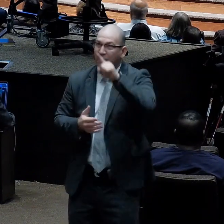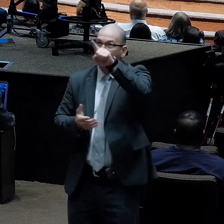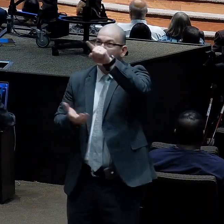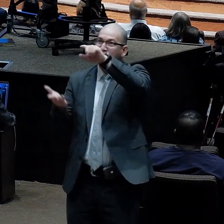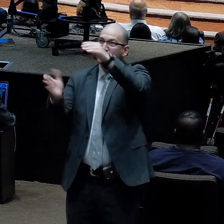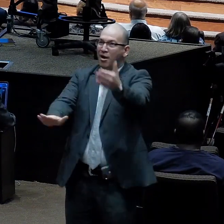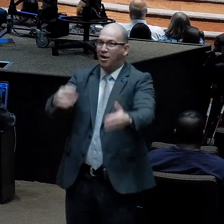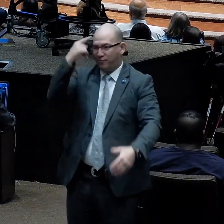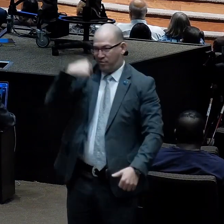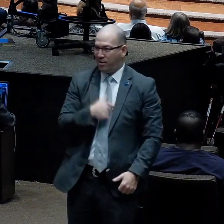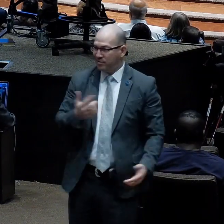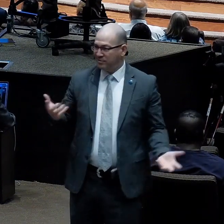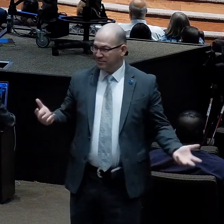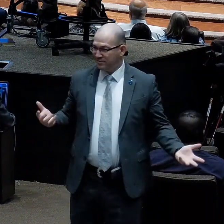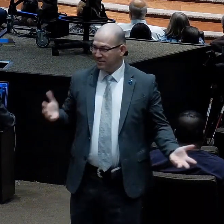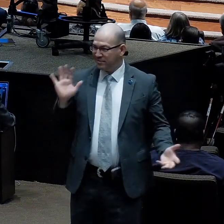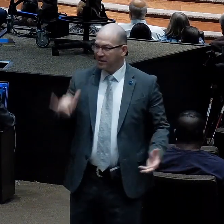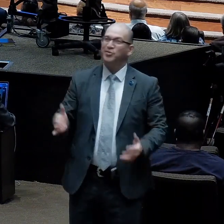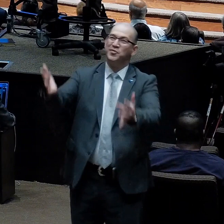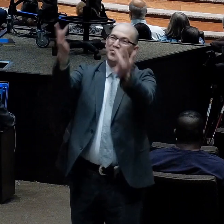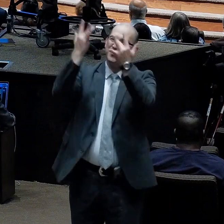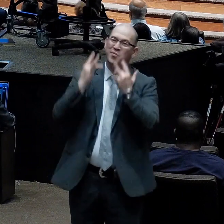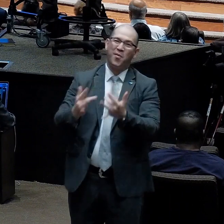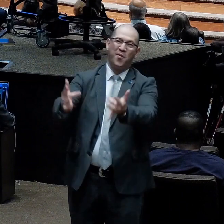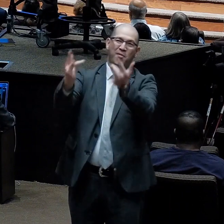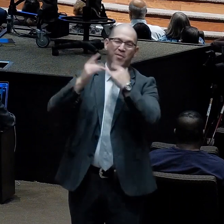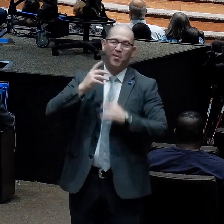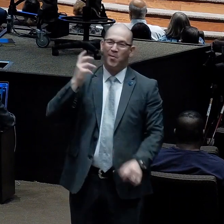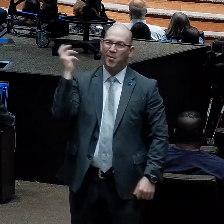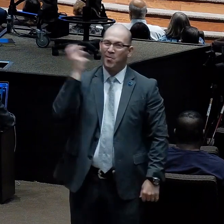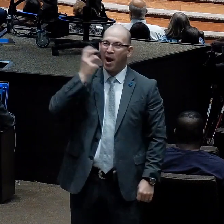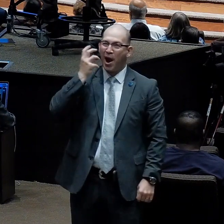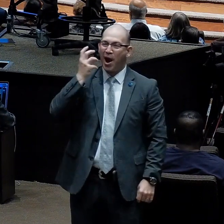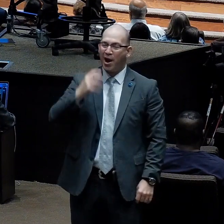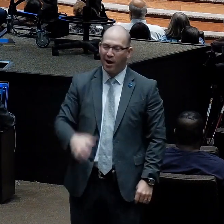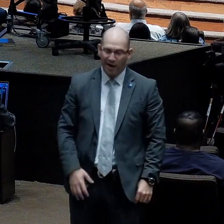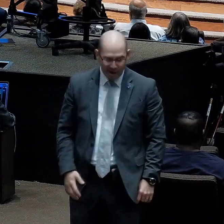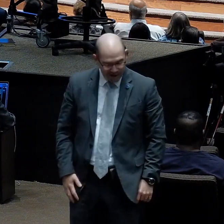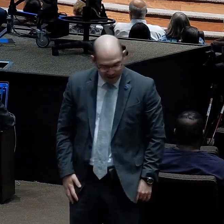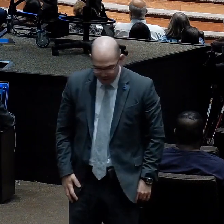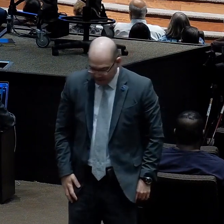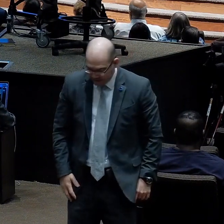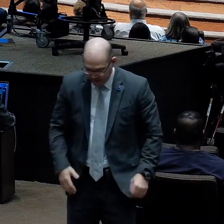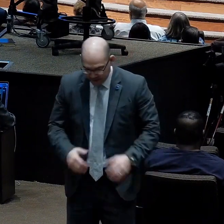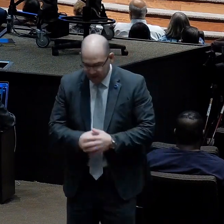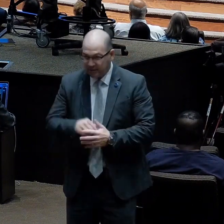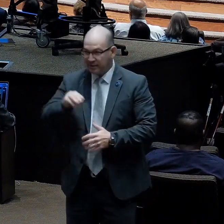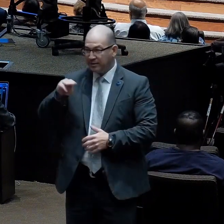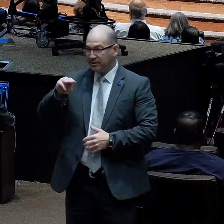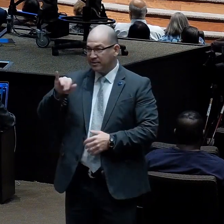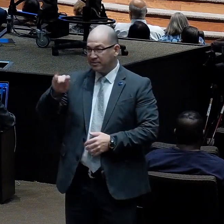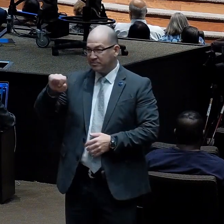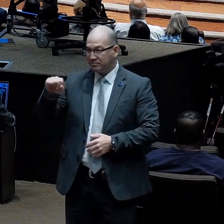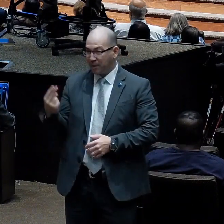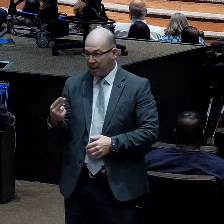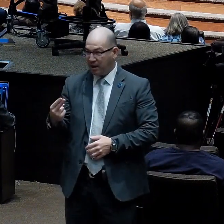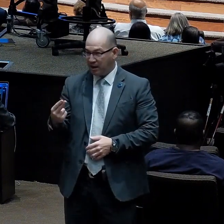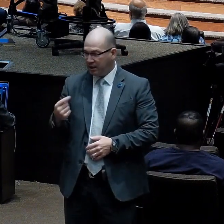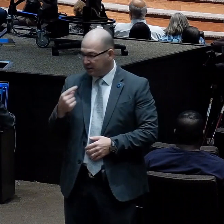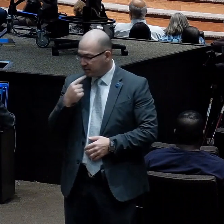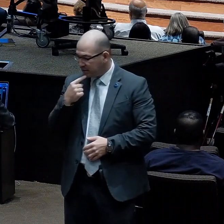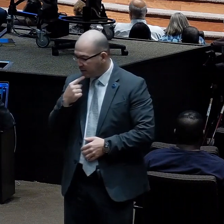the greatest act of mercy the world has ever seen. And Micah says, love